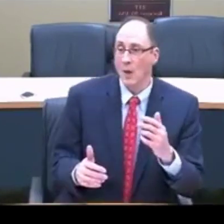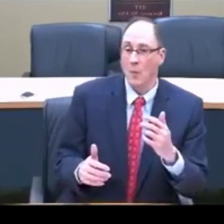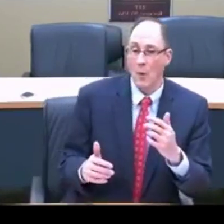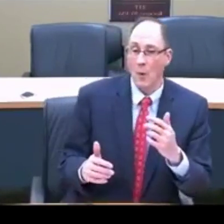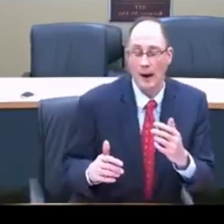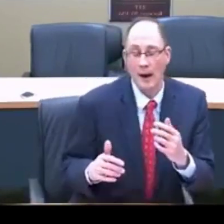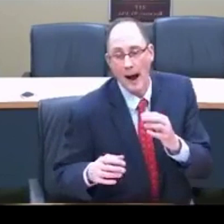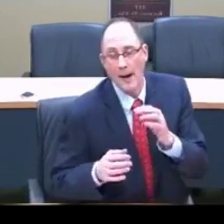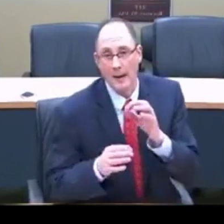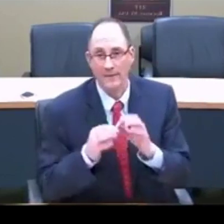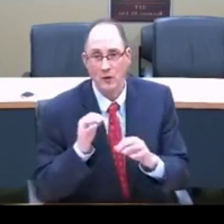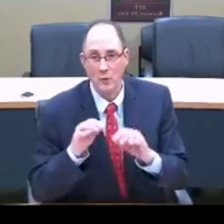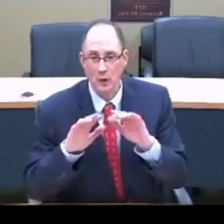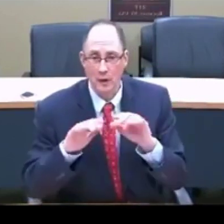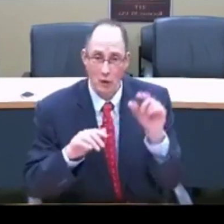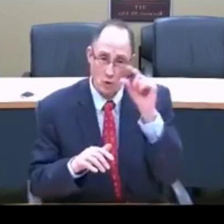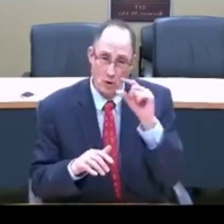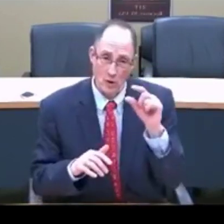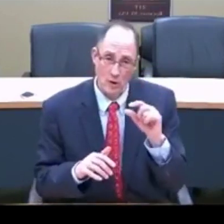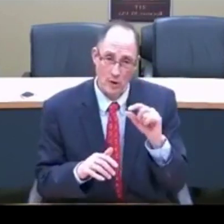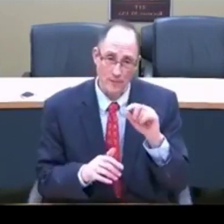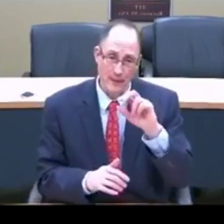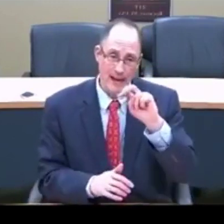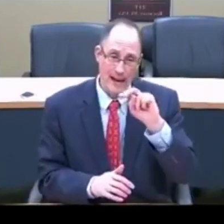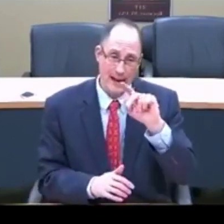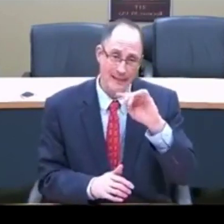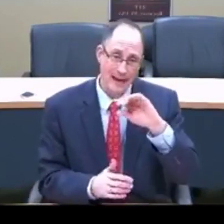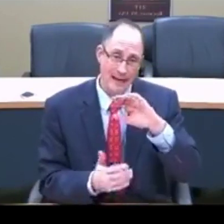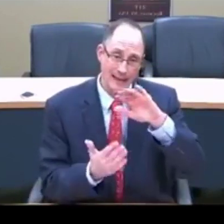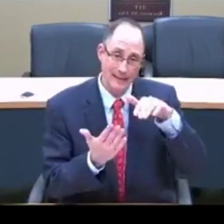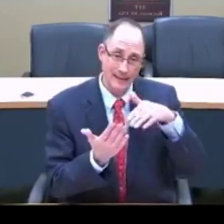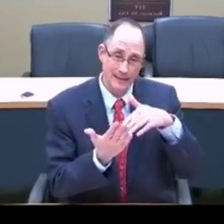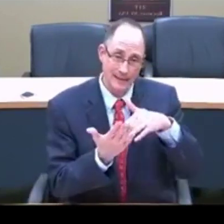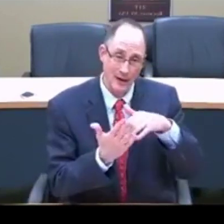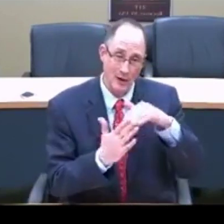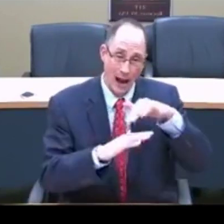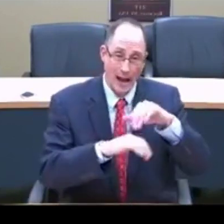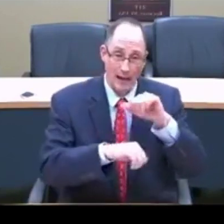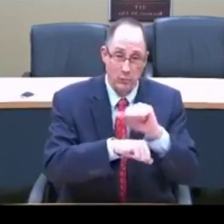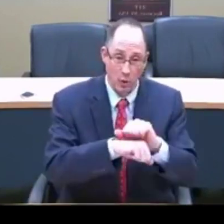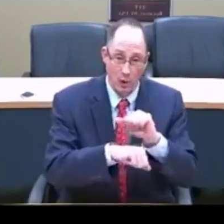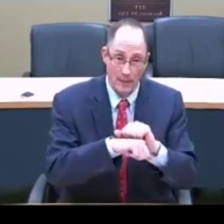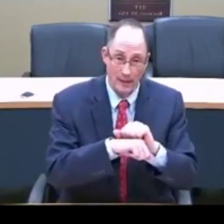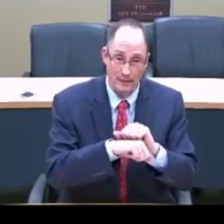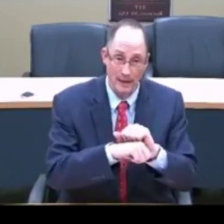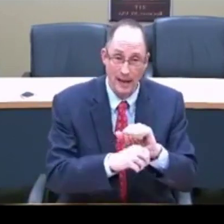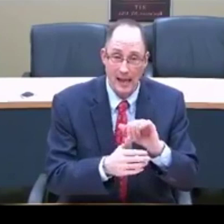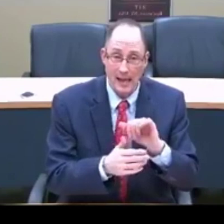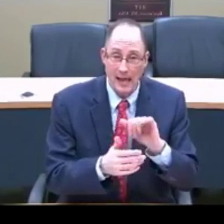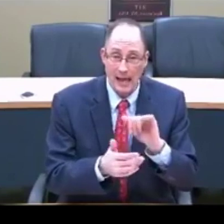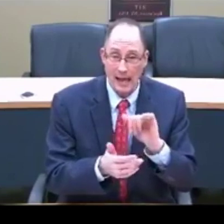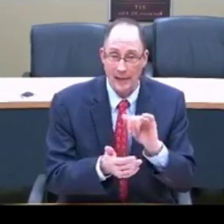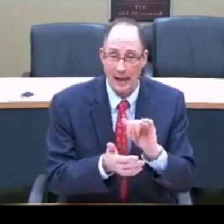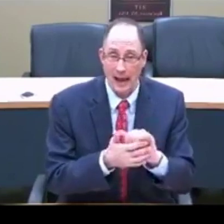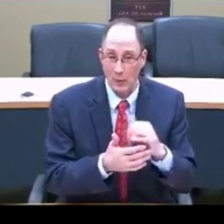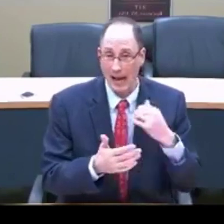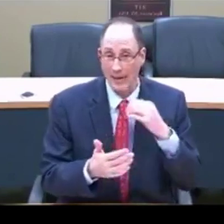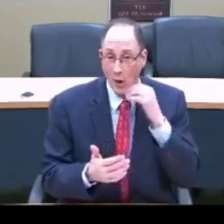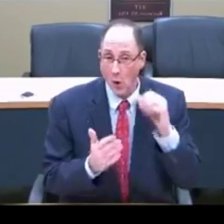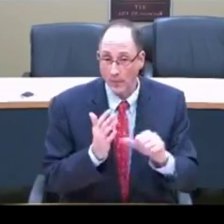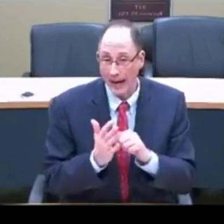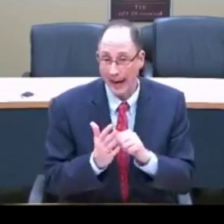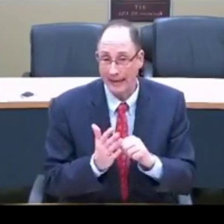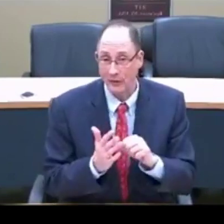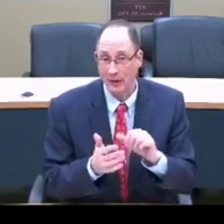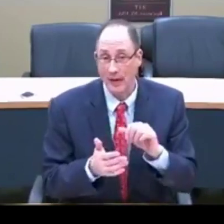Well, if you were to Google NTID Center on Employment and that we have a